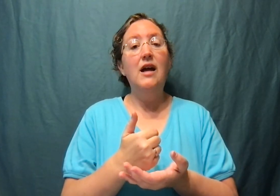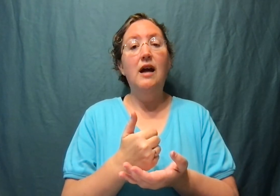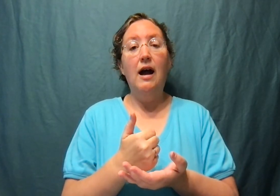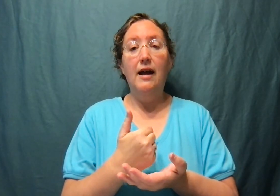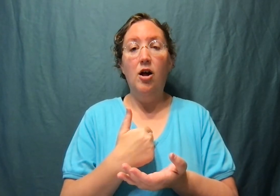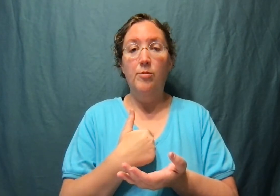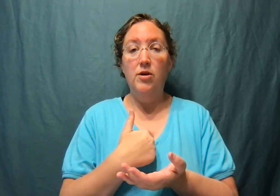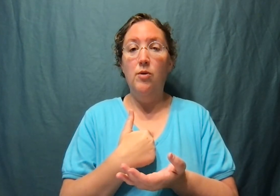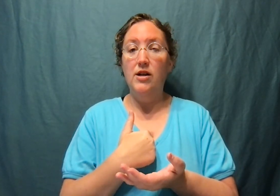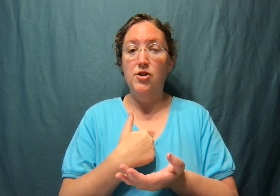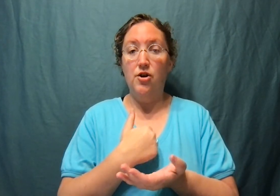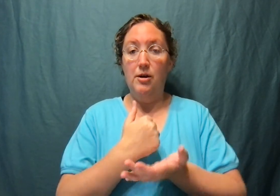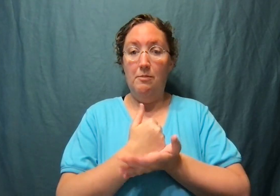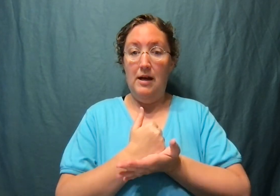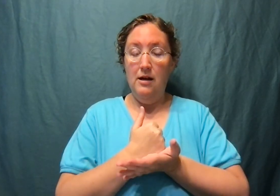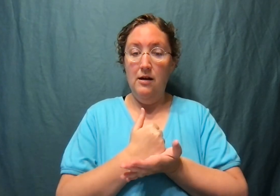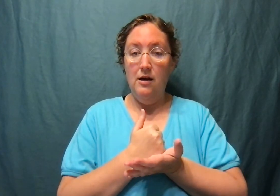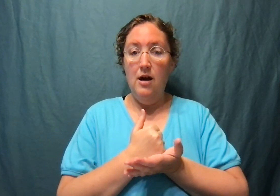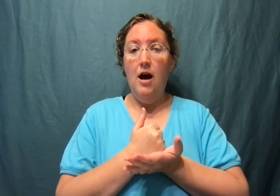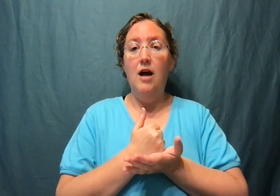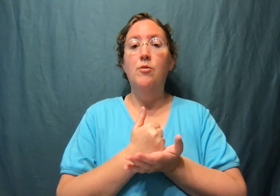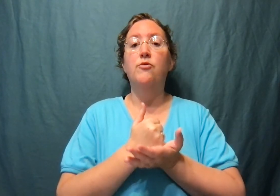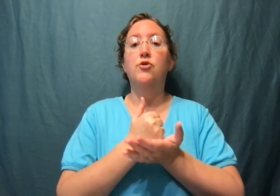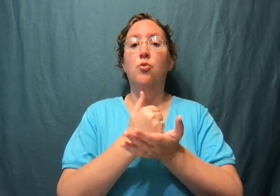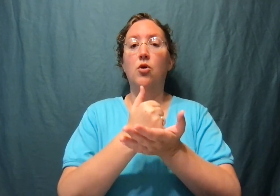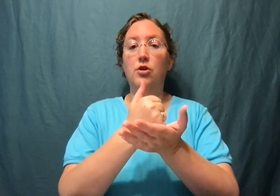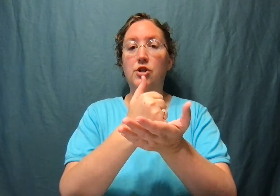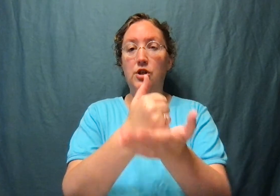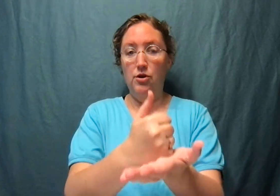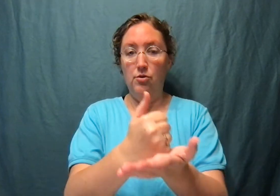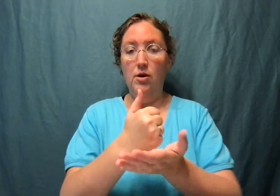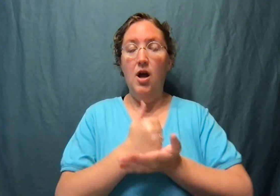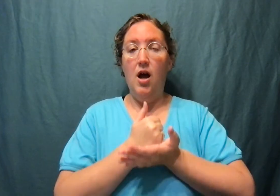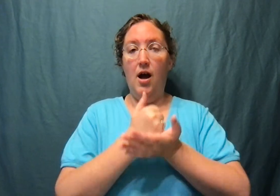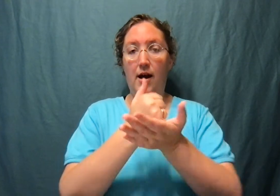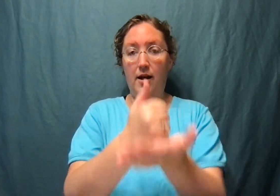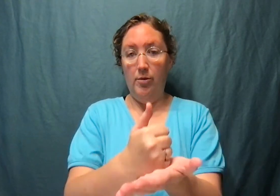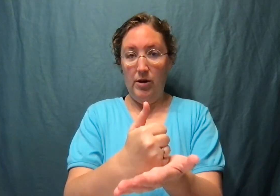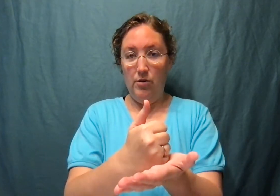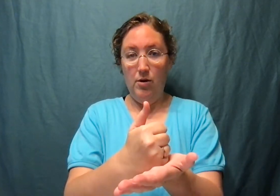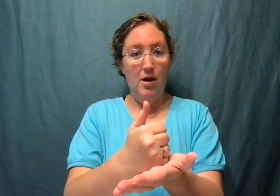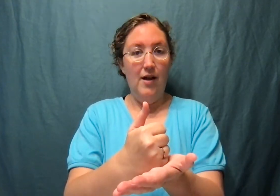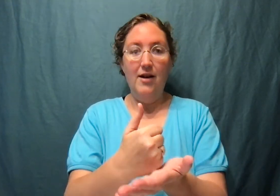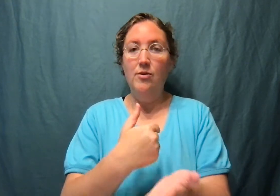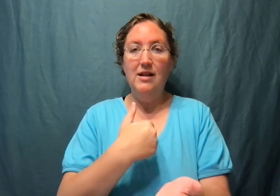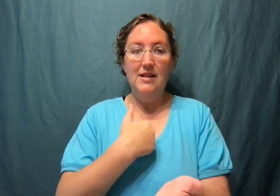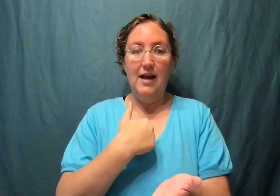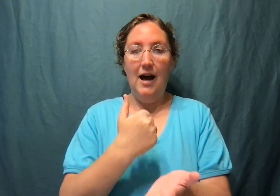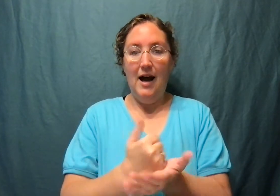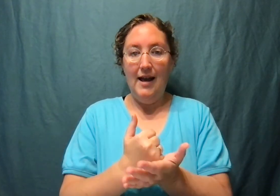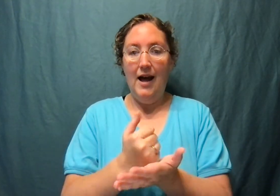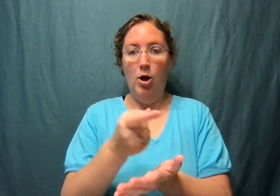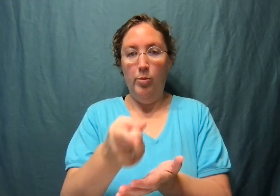I help you, I start at me. I move towards you. I help you. I don't need to say I help